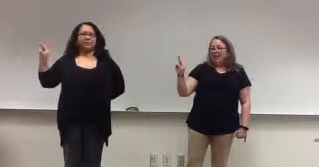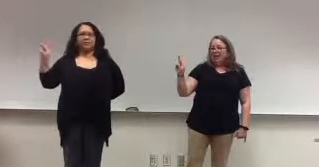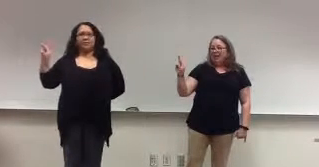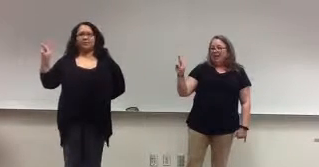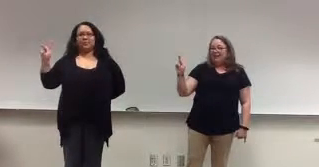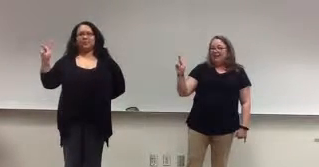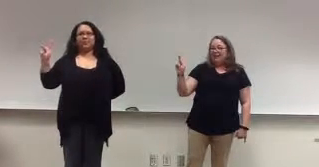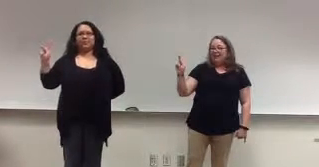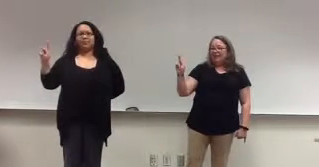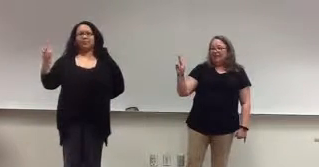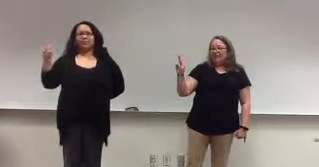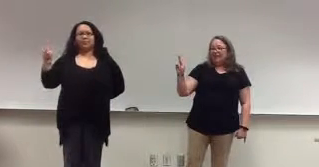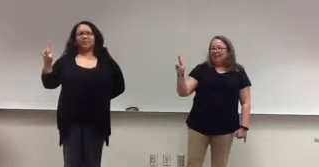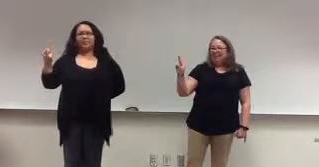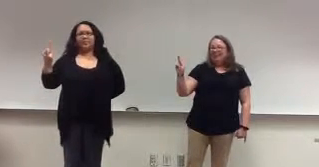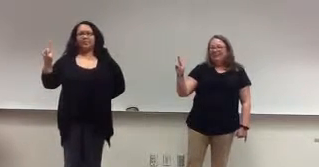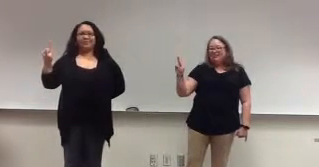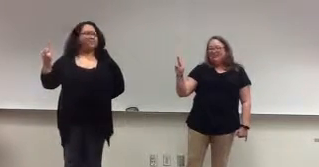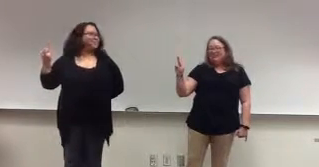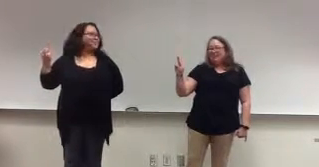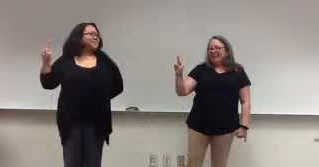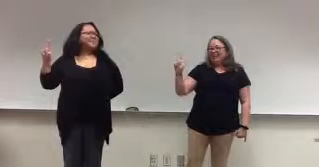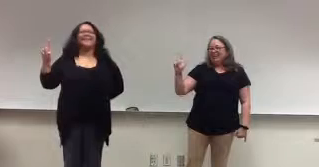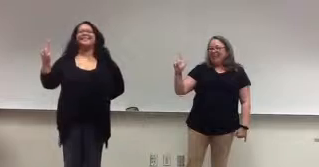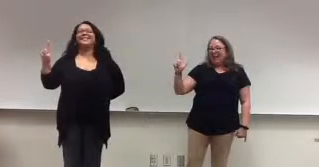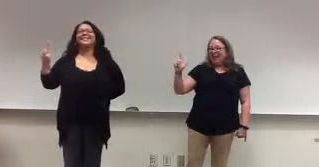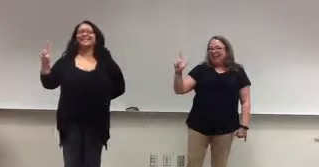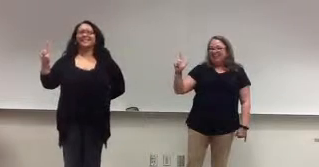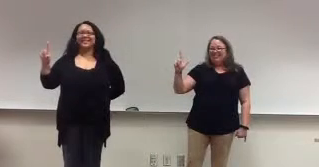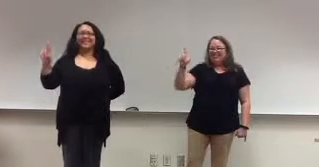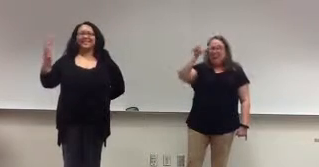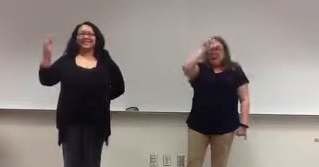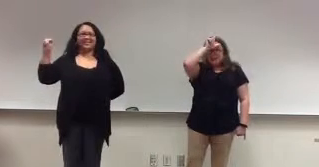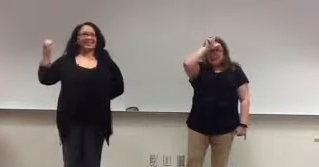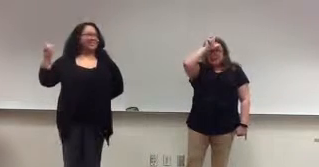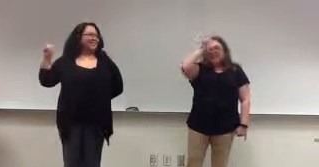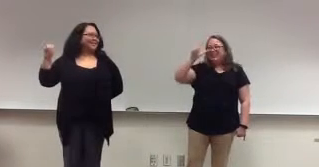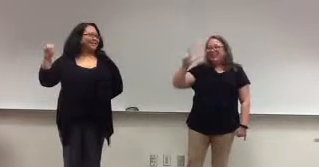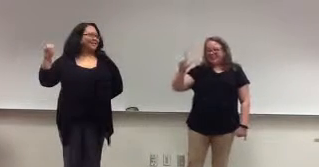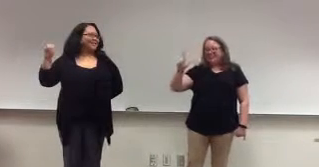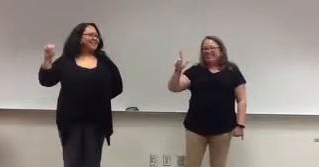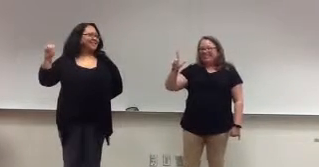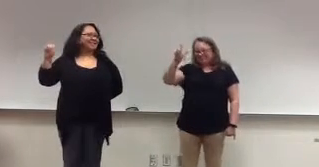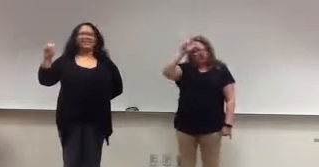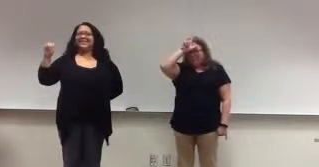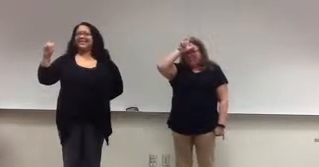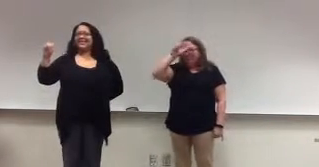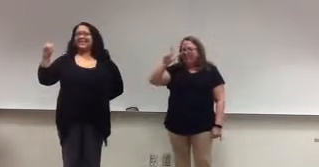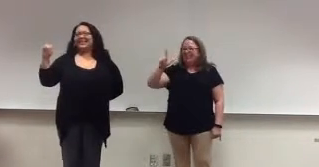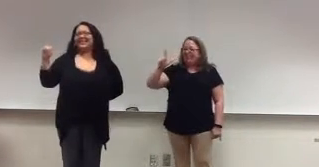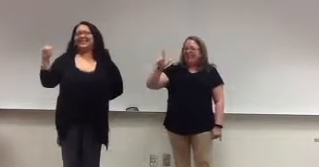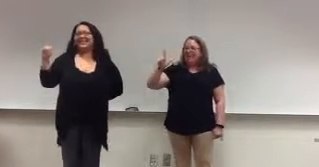K, I know I'm going a little fast, L, yes, that's the sign,